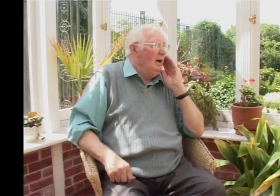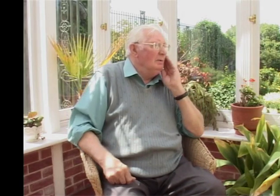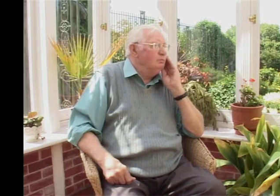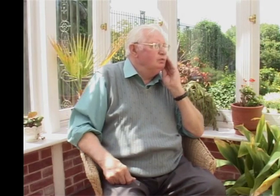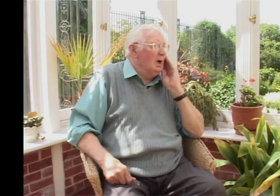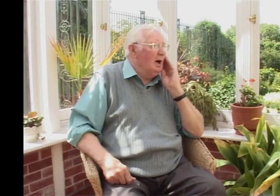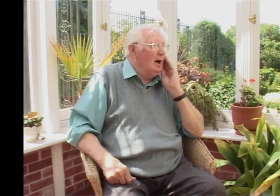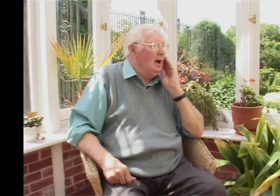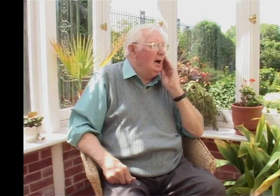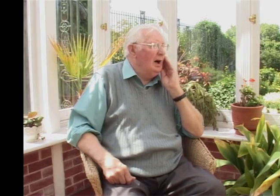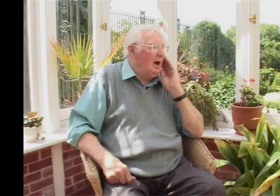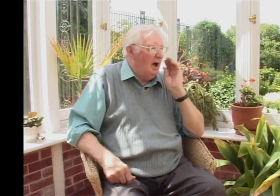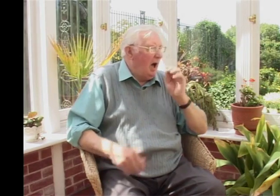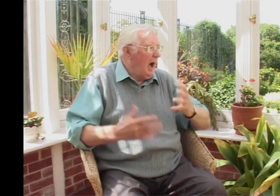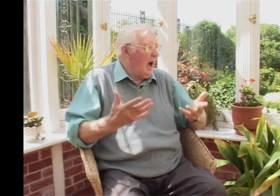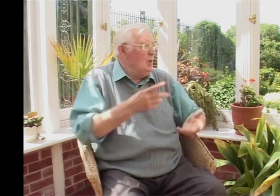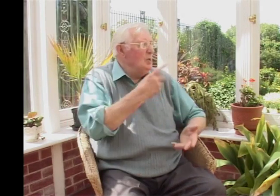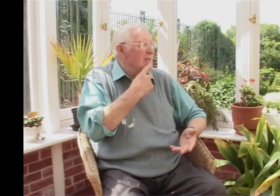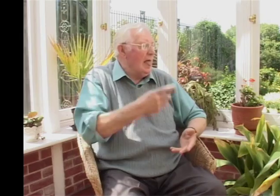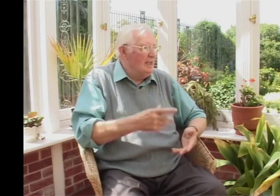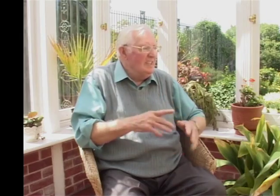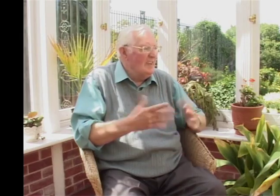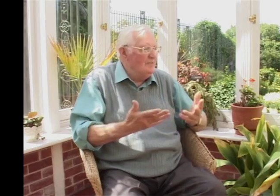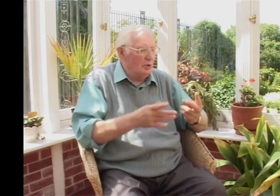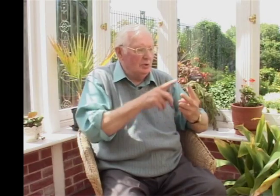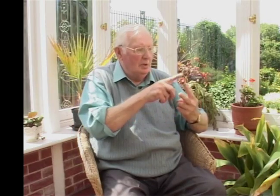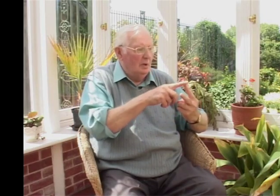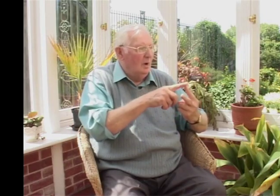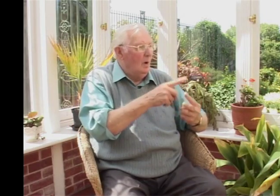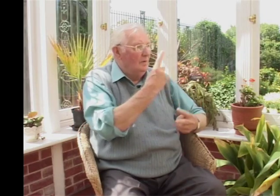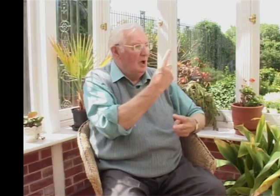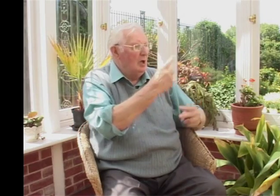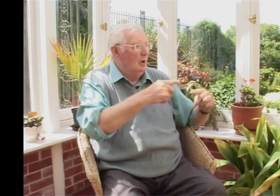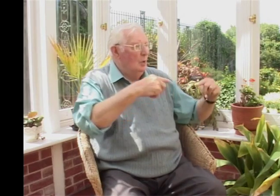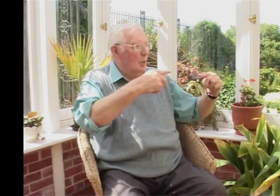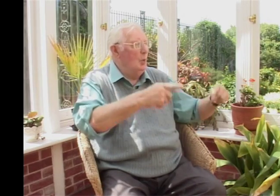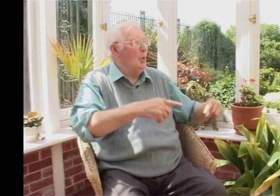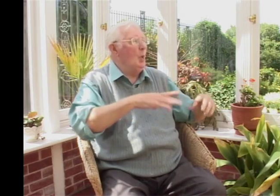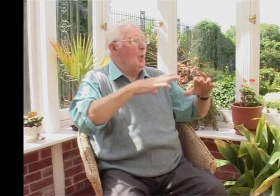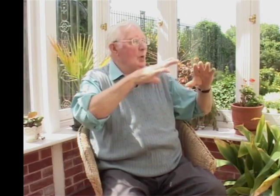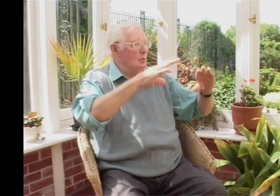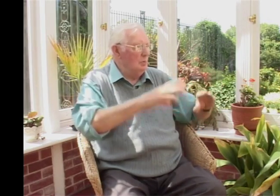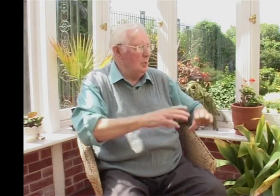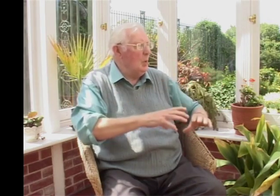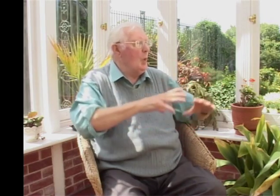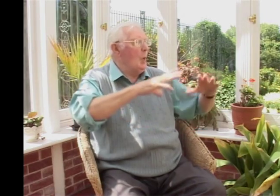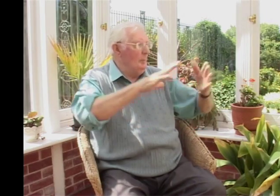for nothing. And I said, well, how can you tell the difference then, Mum? She said, well, the slow intermittent